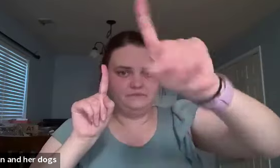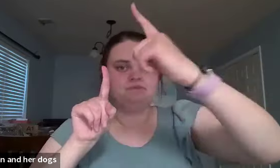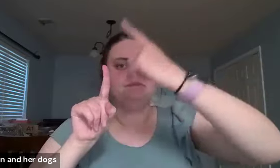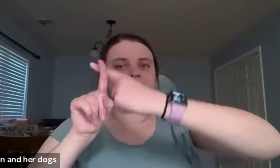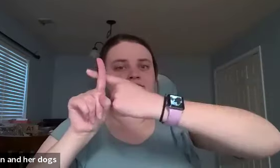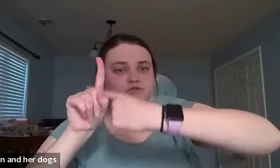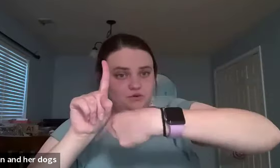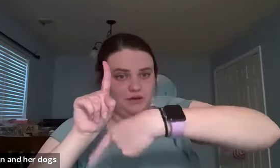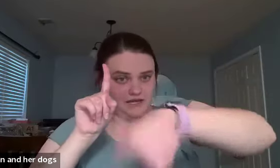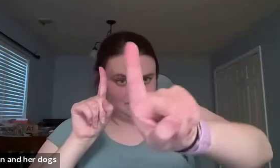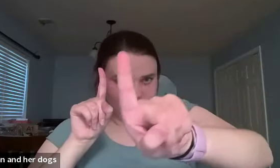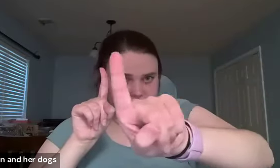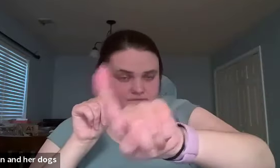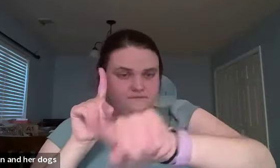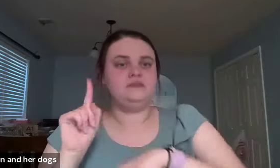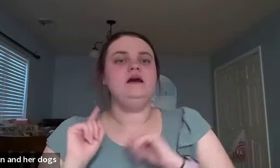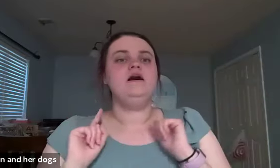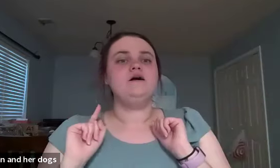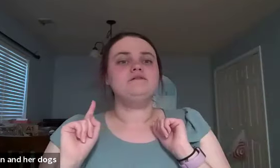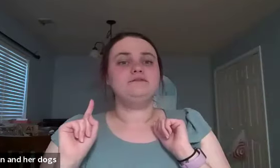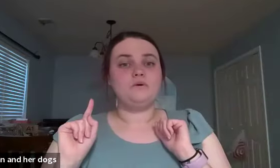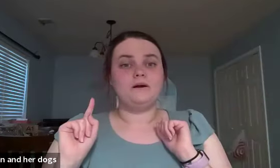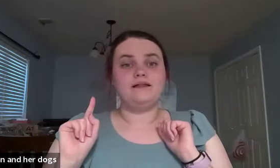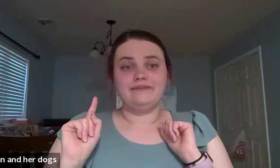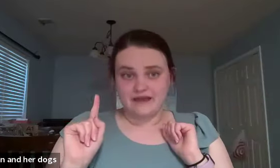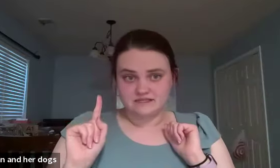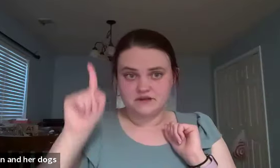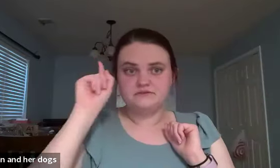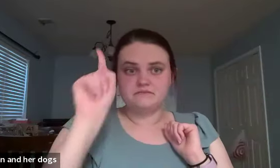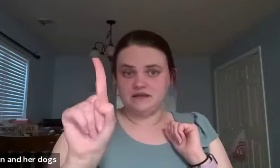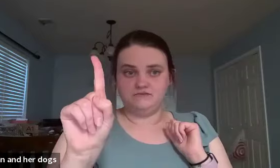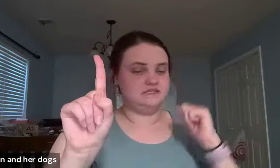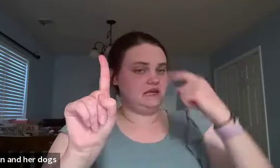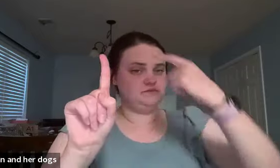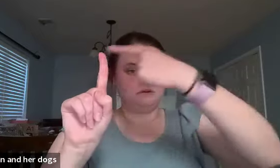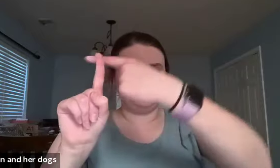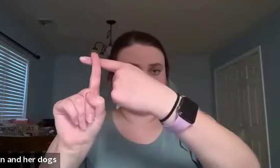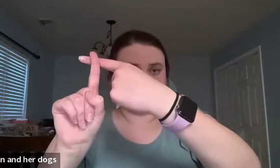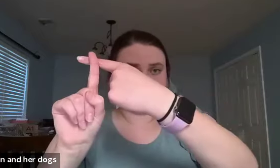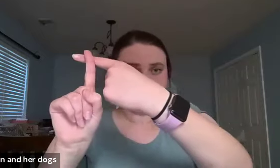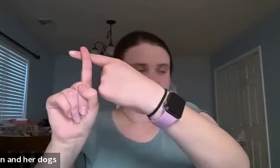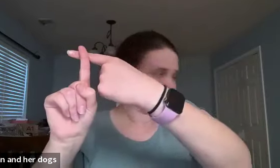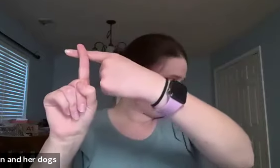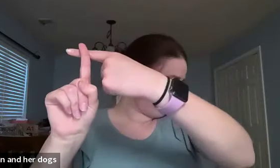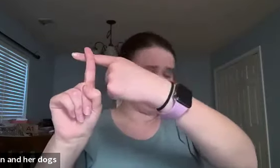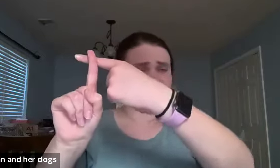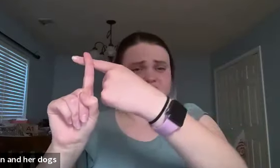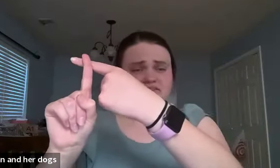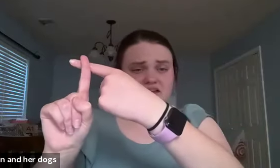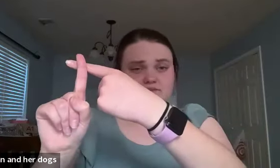Okay. So next month. For last month, again, the same sort of thing. Excuse me, I got the hiccups.